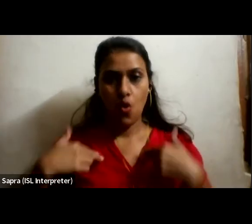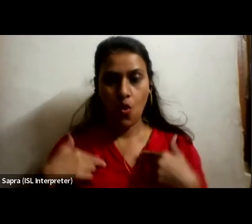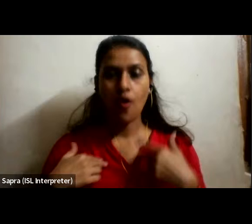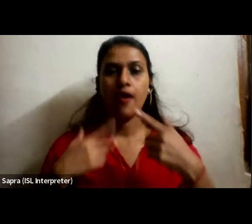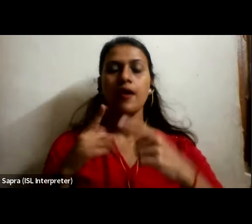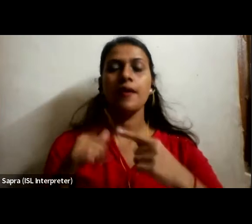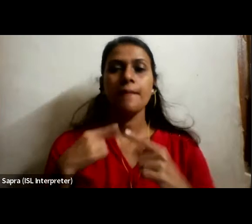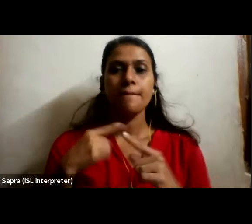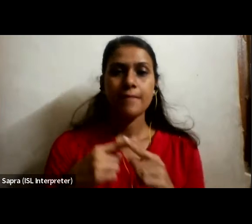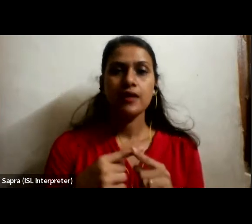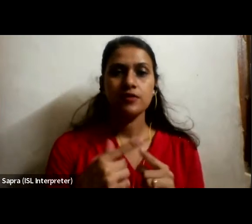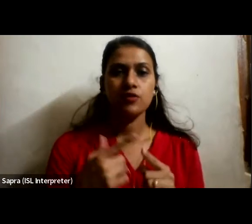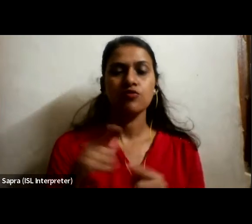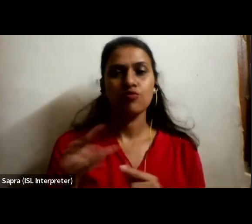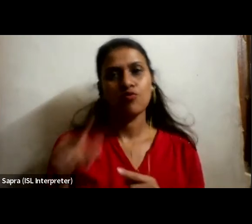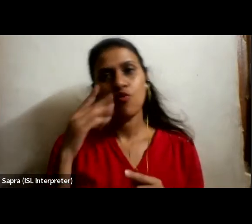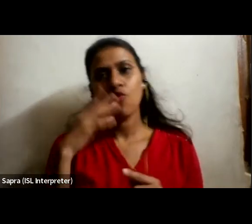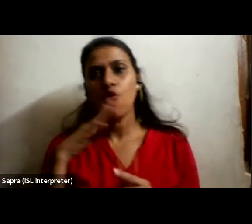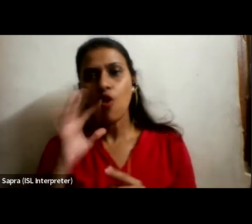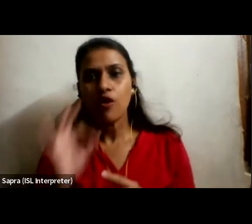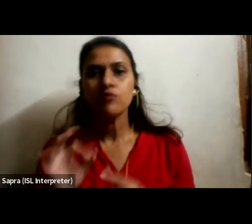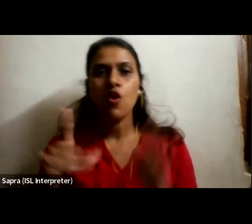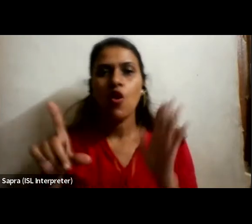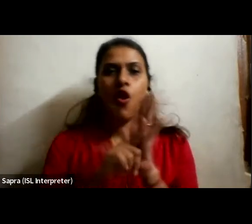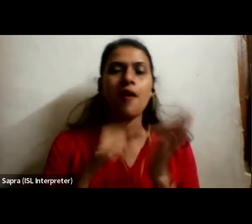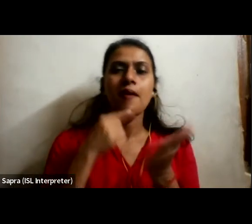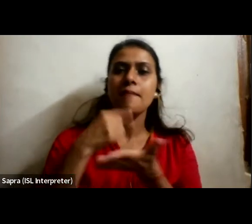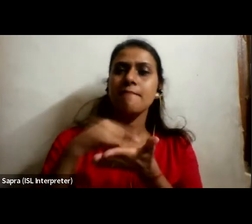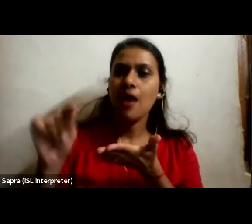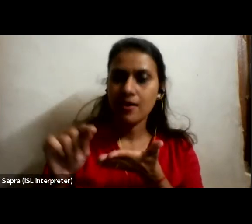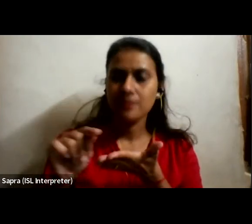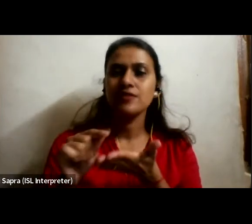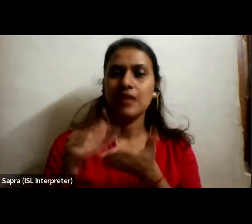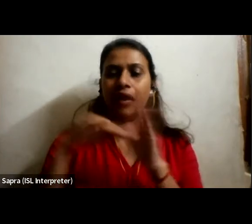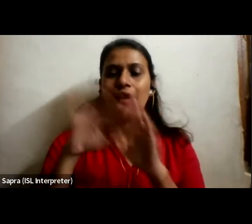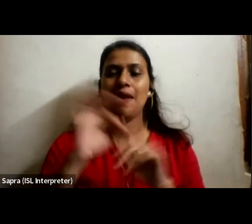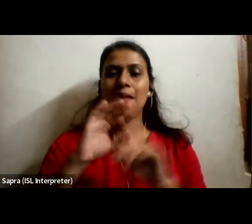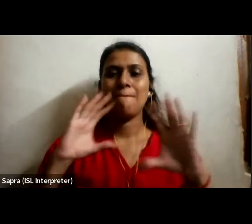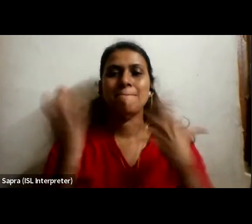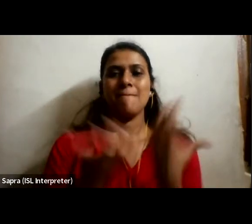in when you don't have an actual law passed by the parliament.